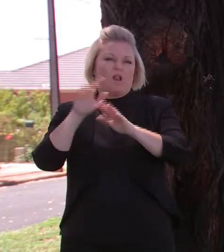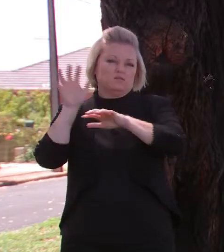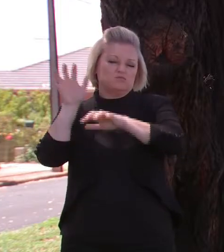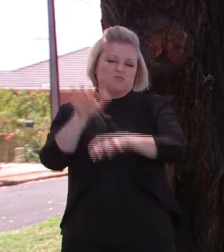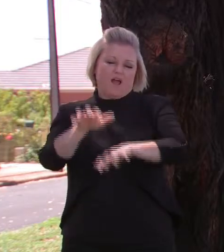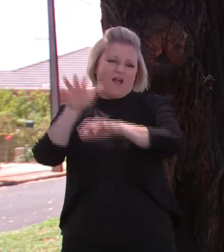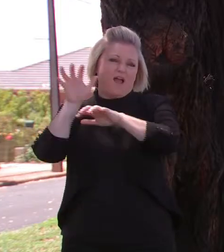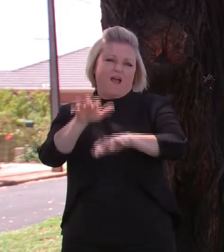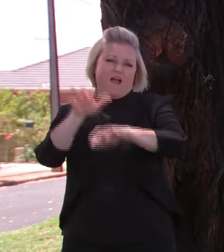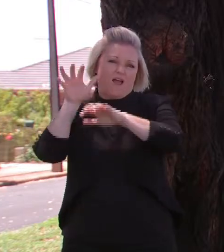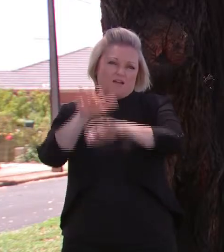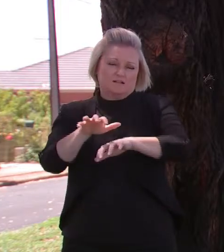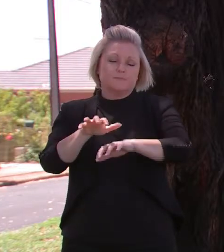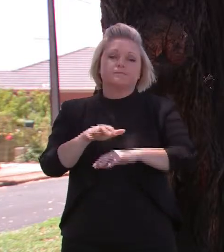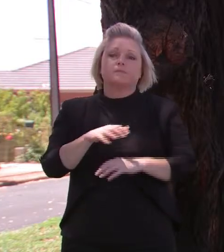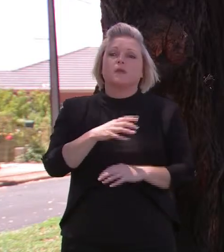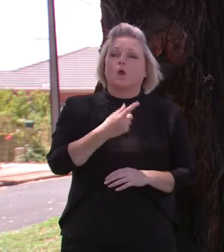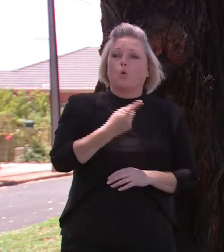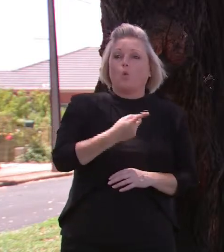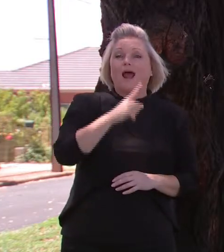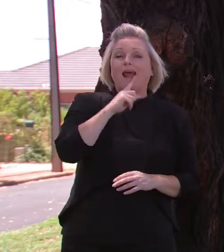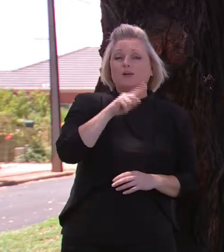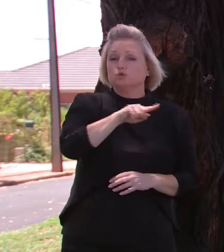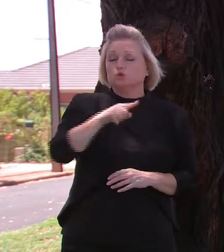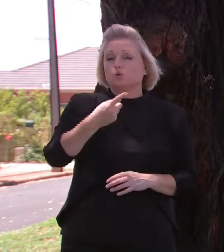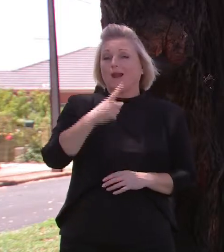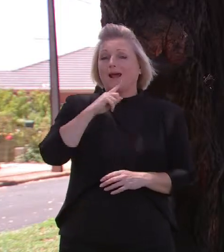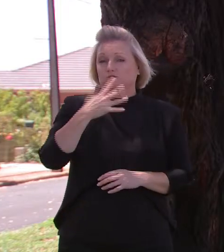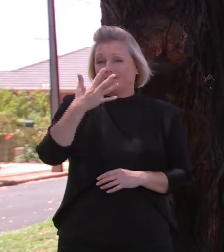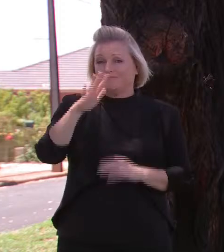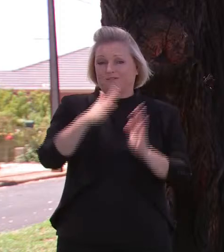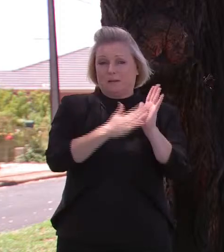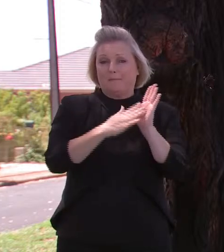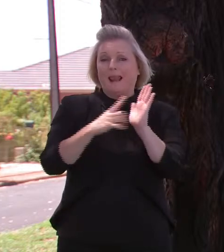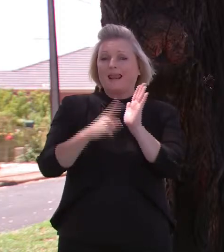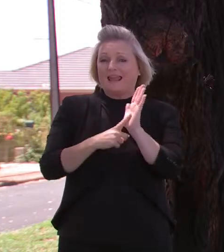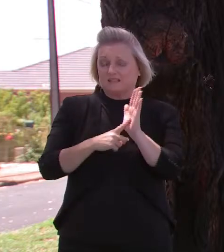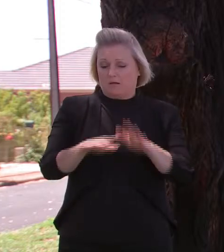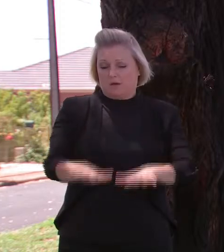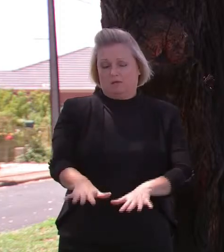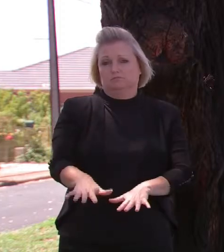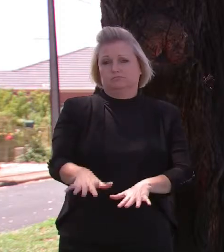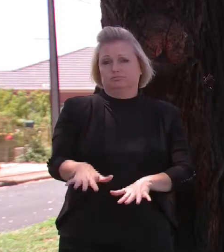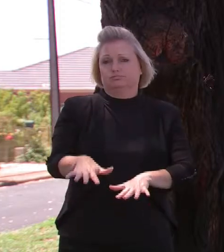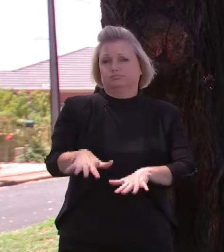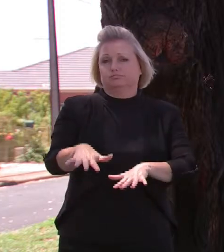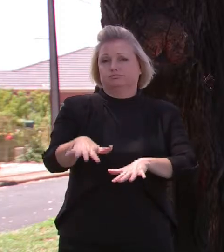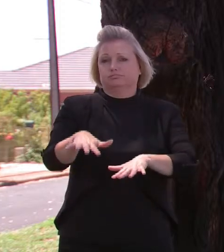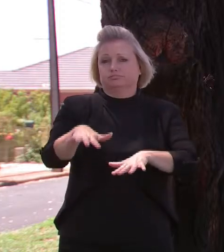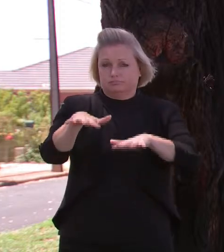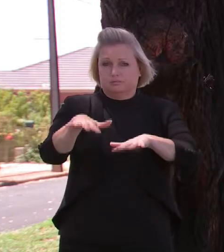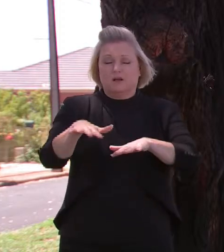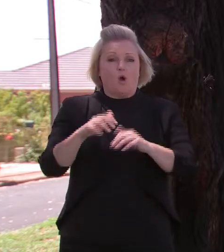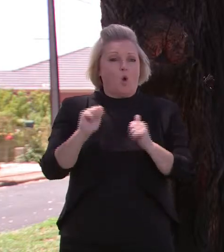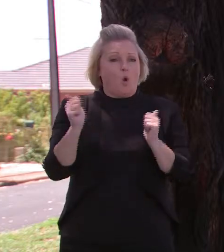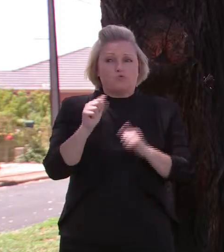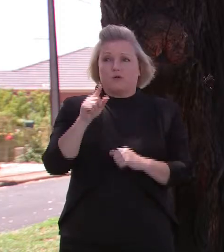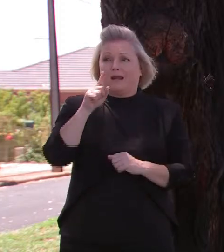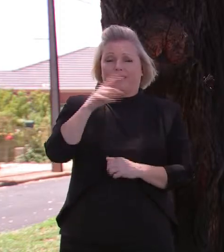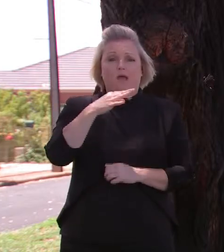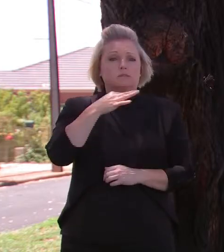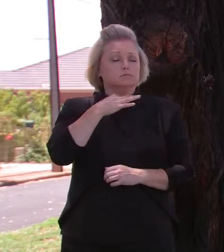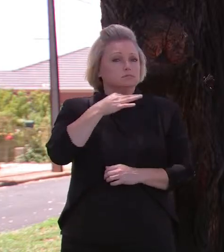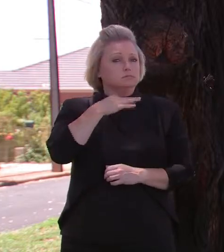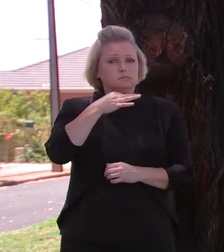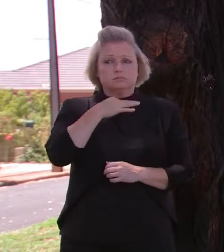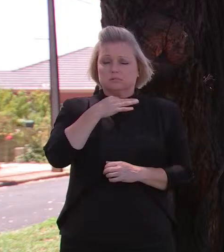and 100 mils every day for the next couple of days. This is going to put extreme pressure on the tenuous situation that we already